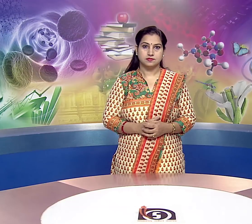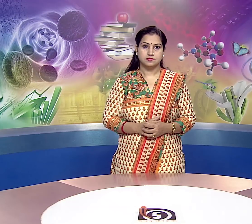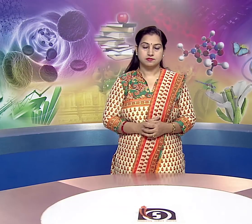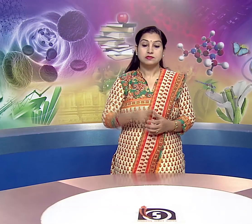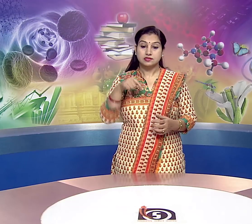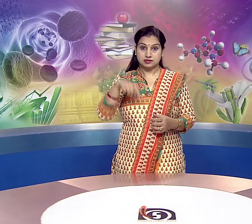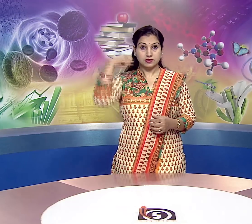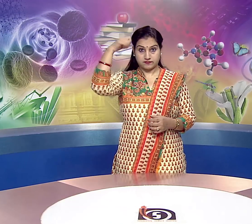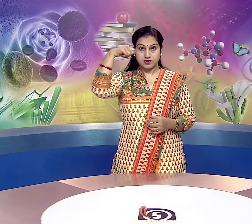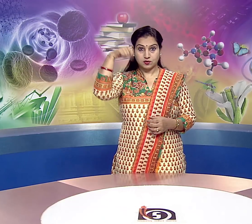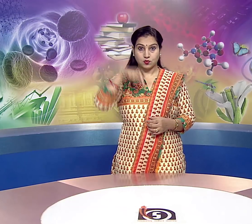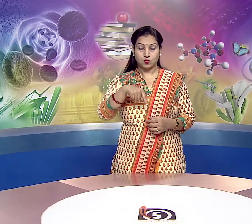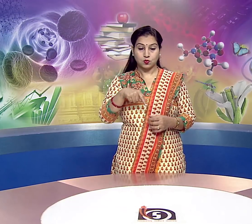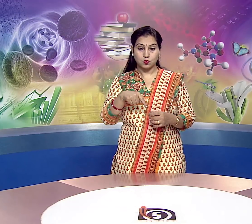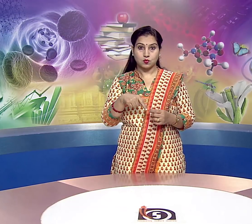This video has part 1.